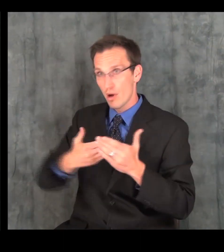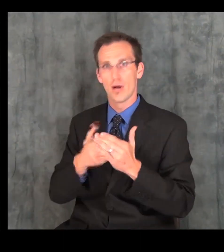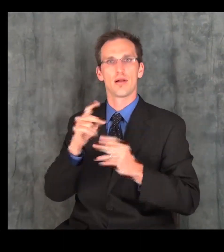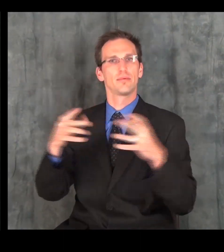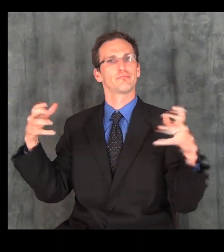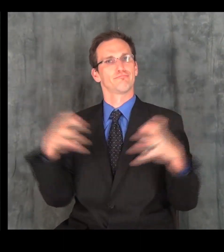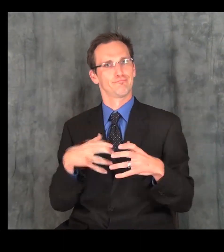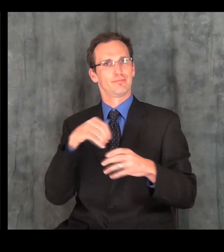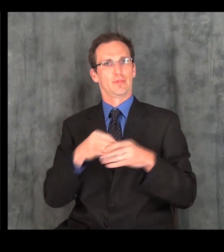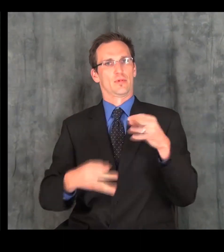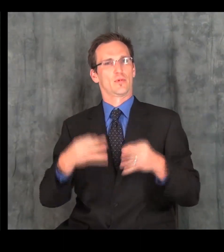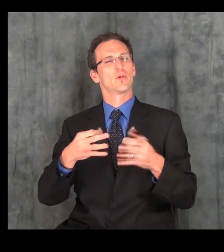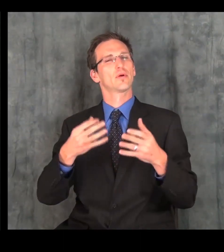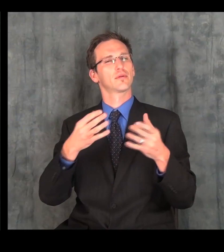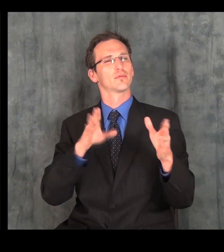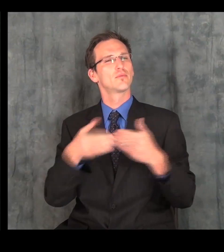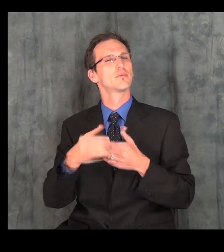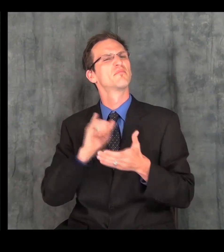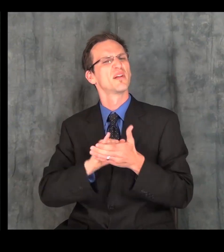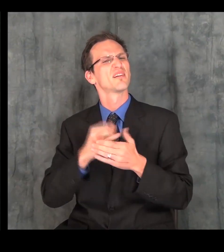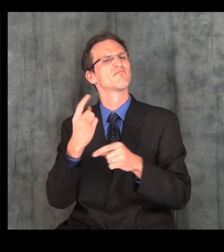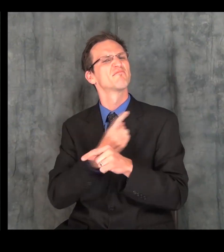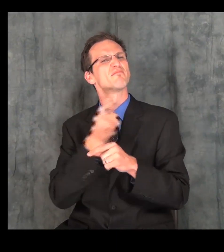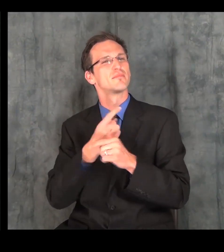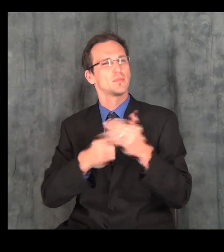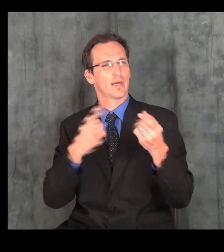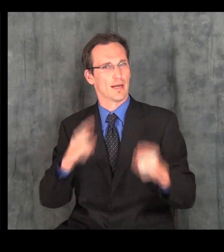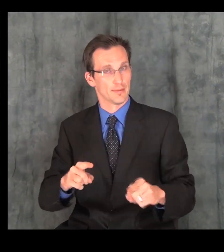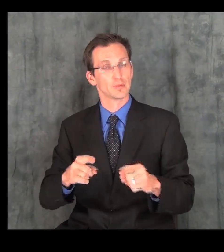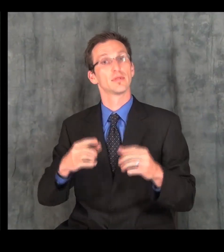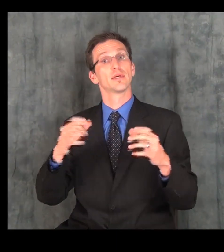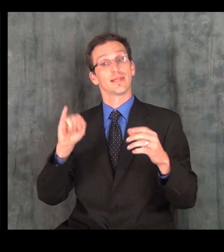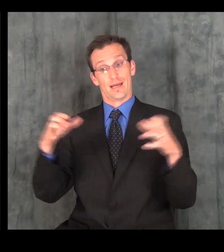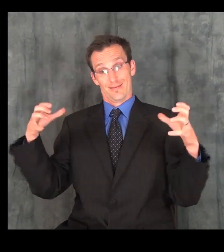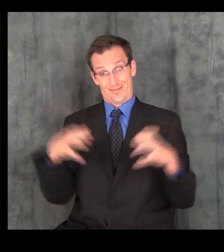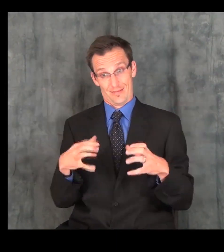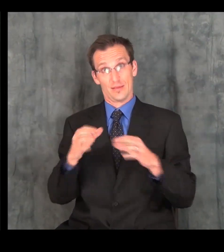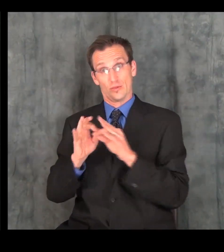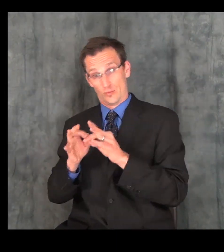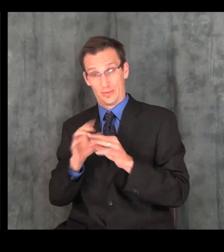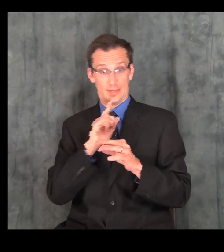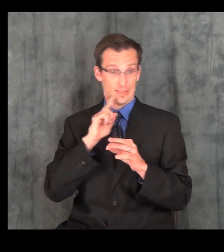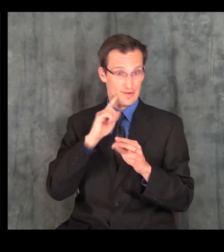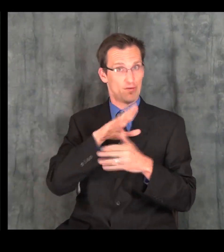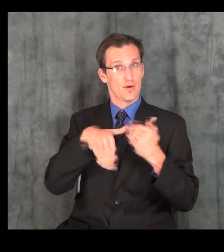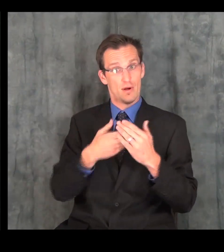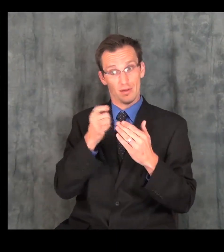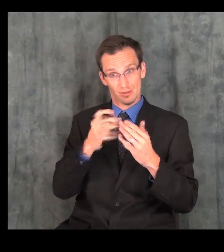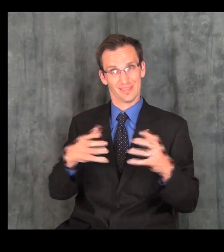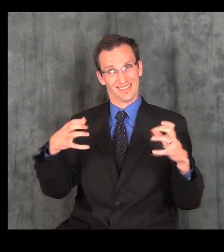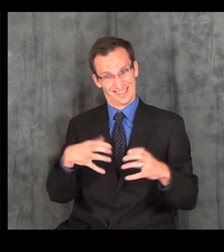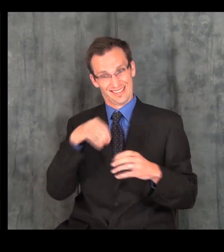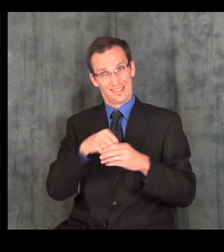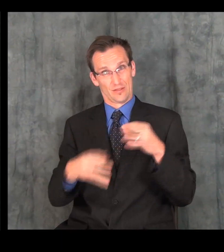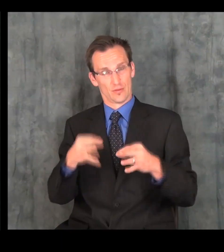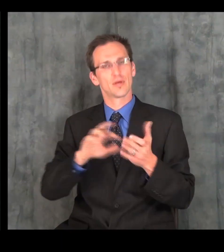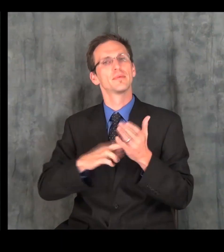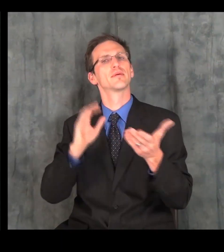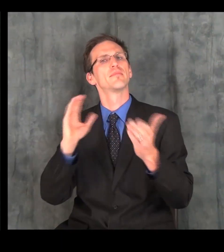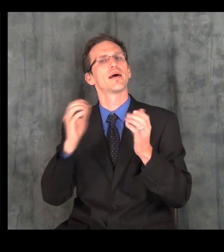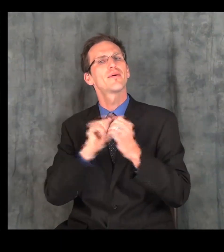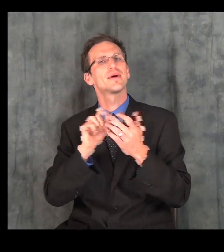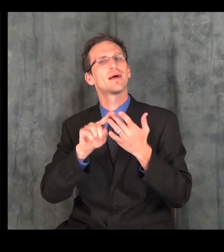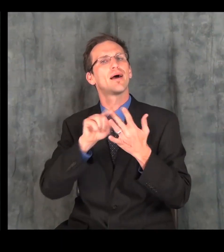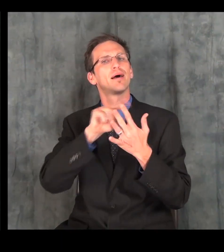usually happens. And we just wanted to make sure that we had that to compare to the video remote aspects. So I won't talk about